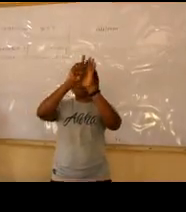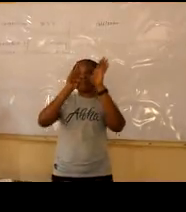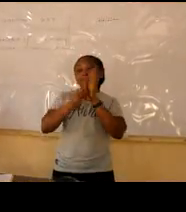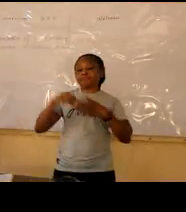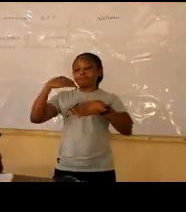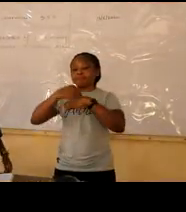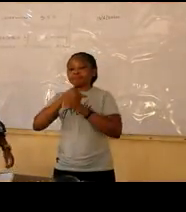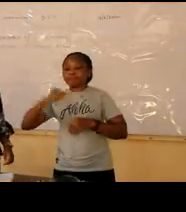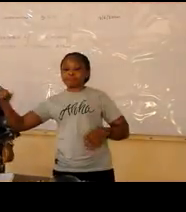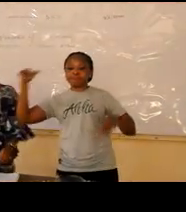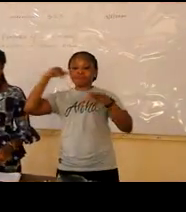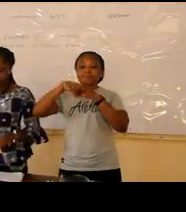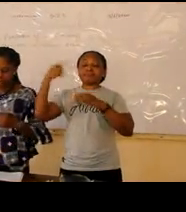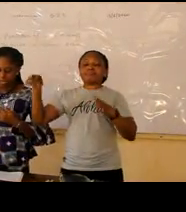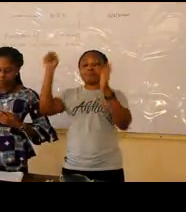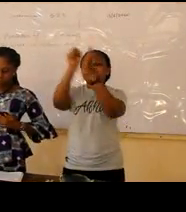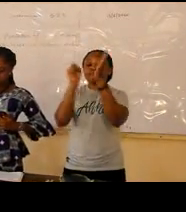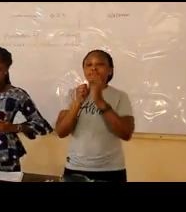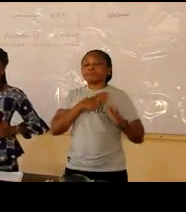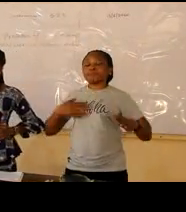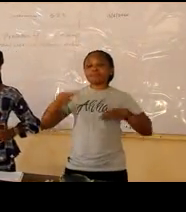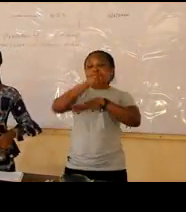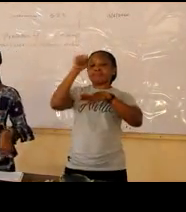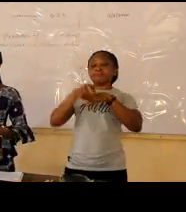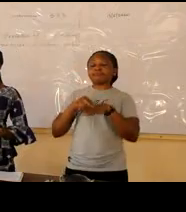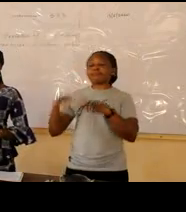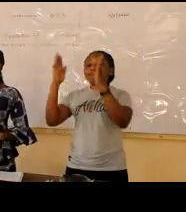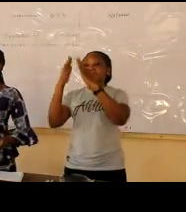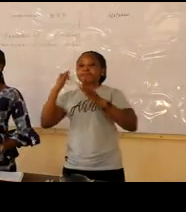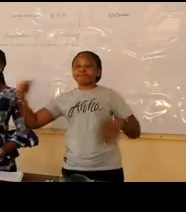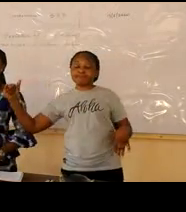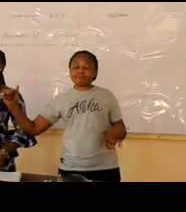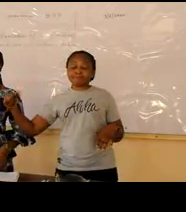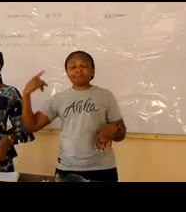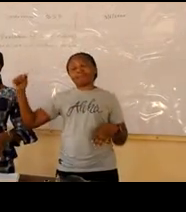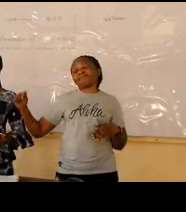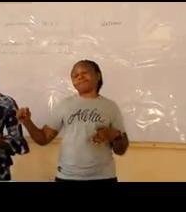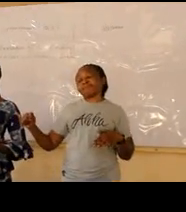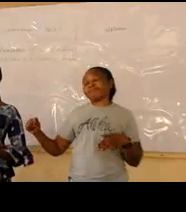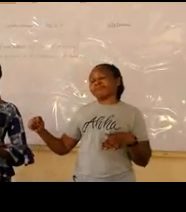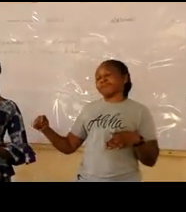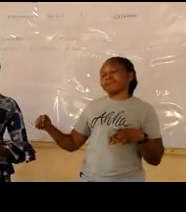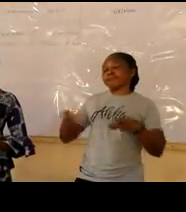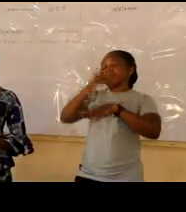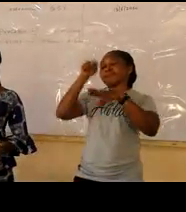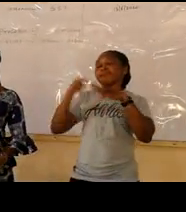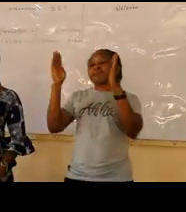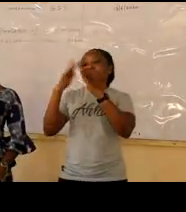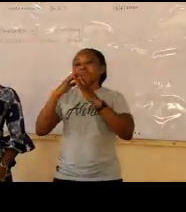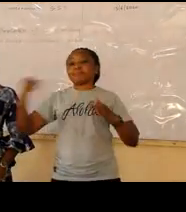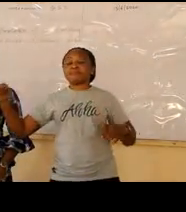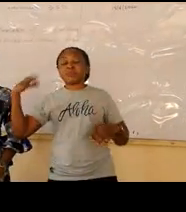national assembly. So I told you last week that the National Assembly of the Federal Republic of